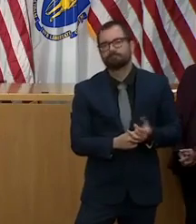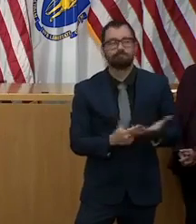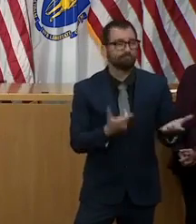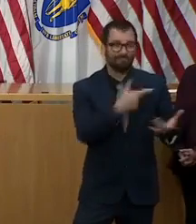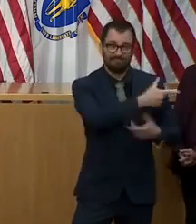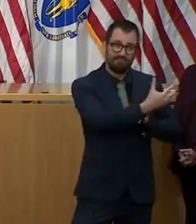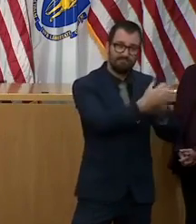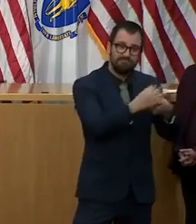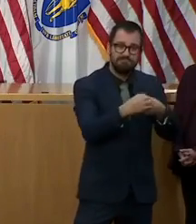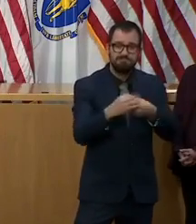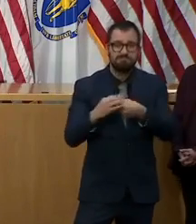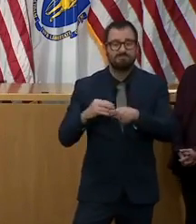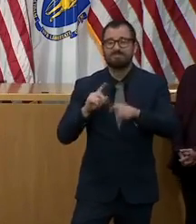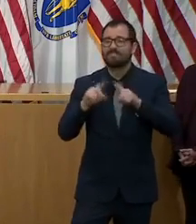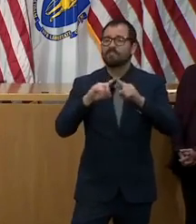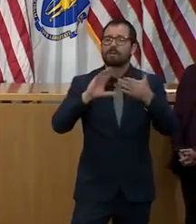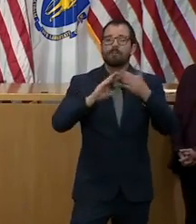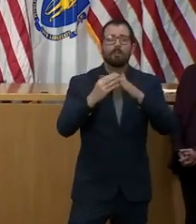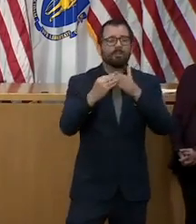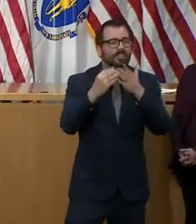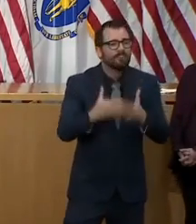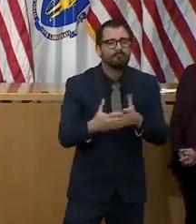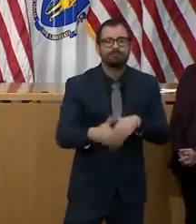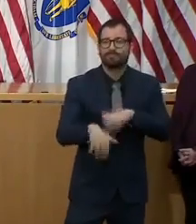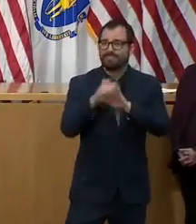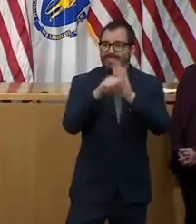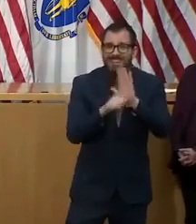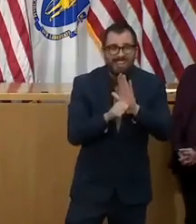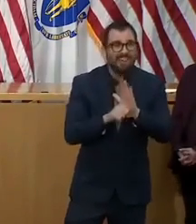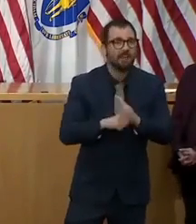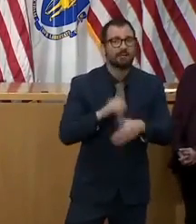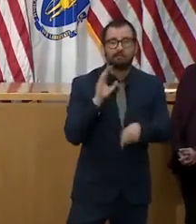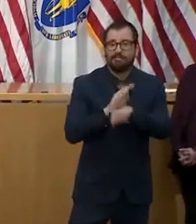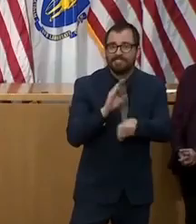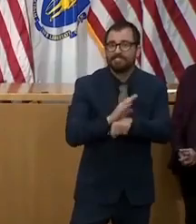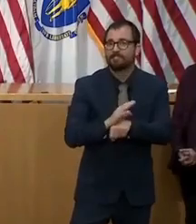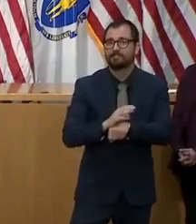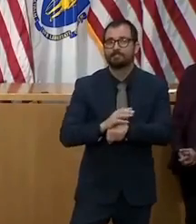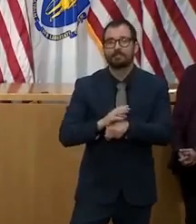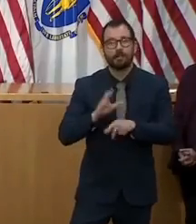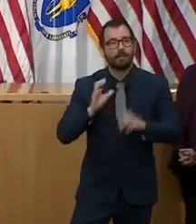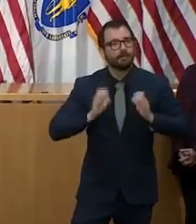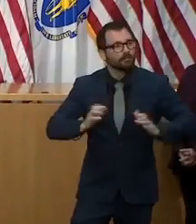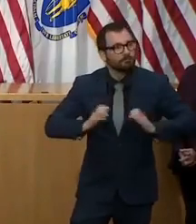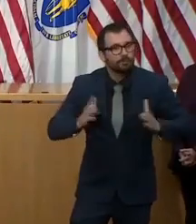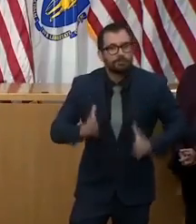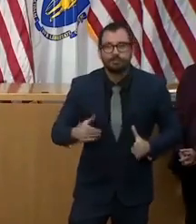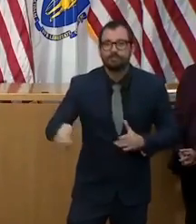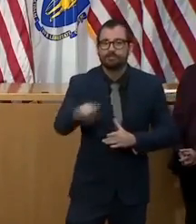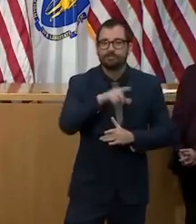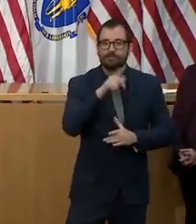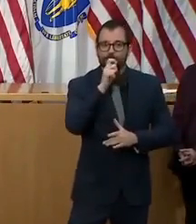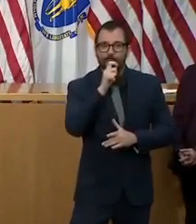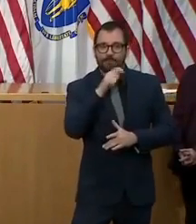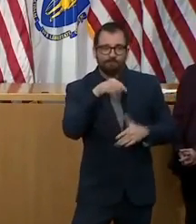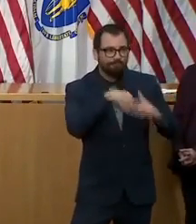industry, employees, and customers will need to work together in order for this to be successful. We think about